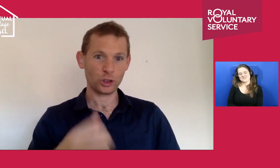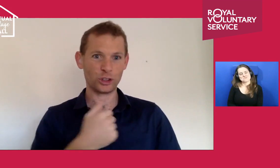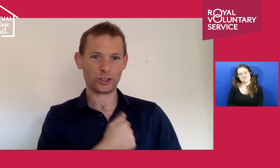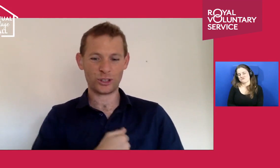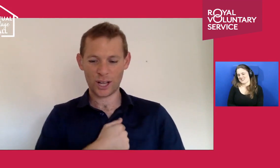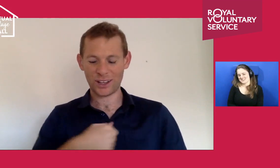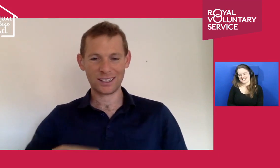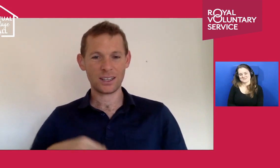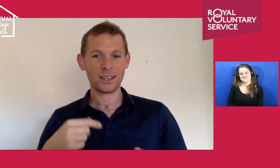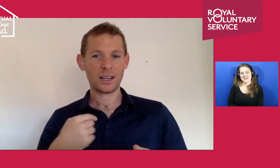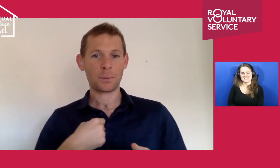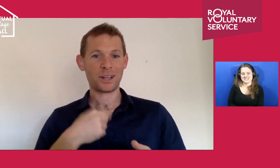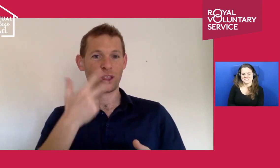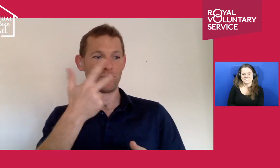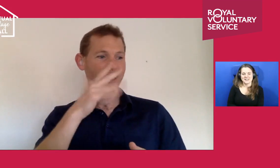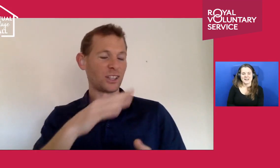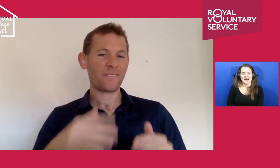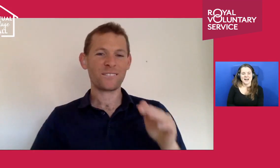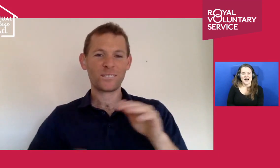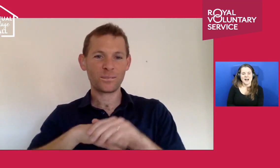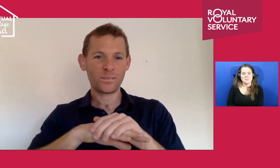Okay, that was brilliant. Right.